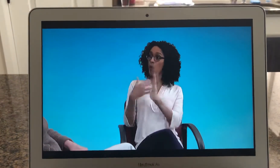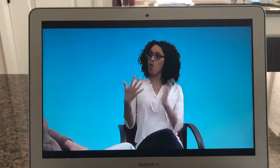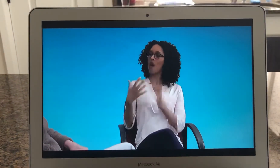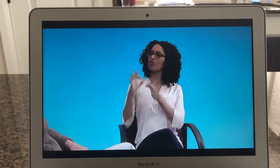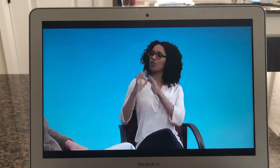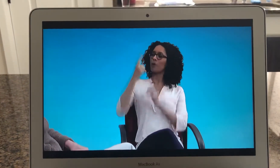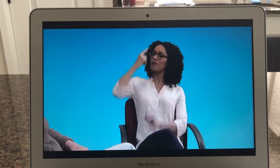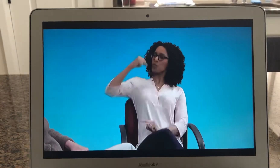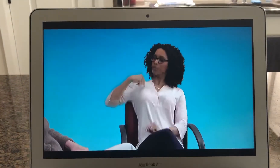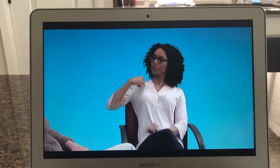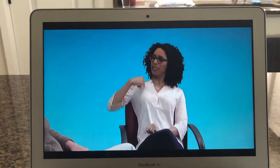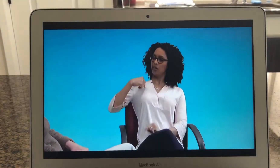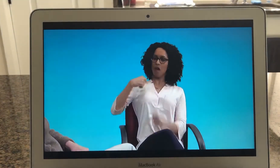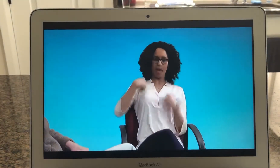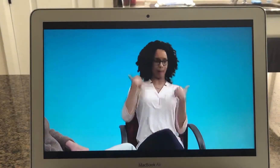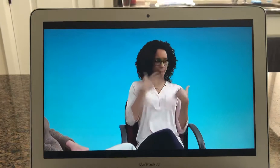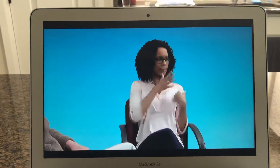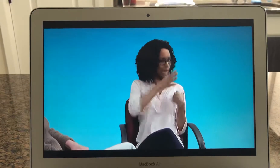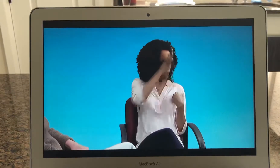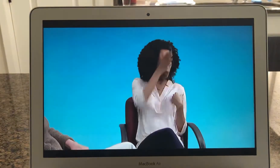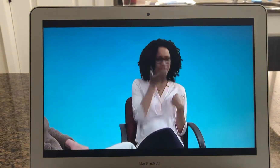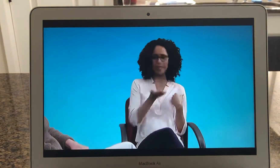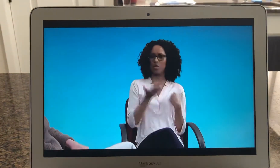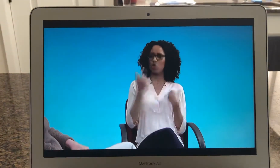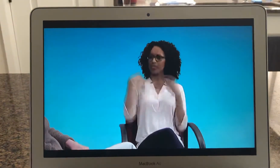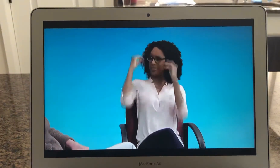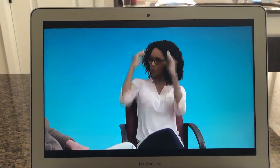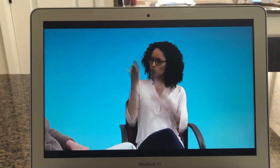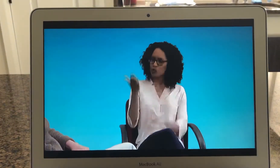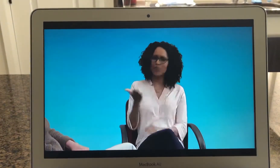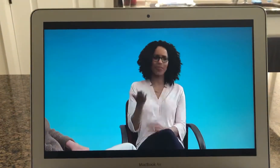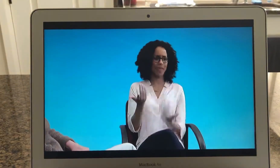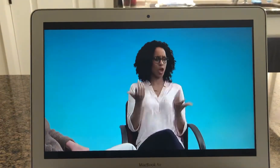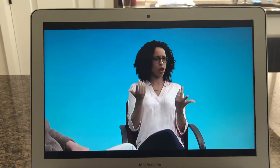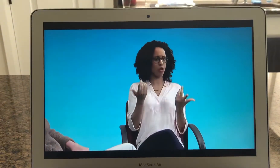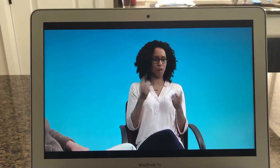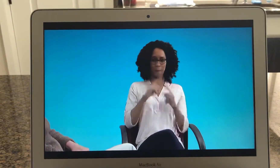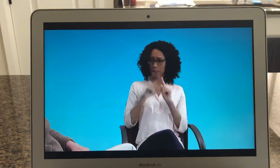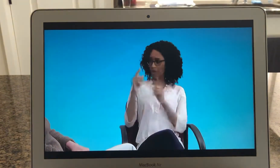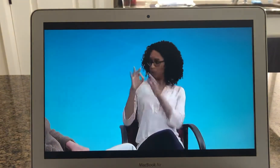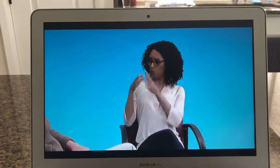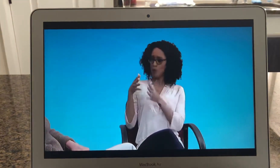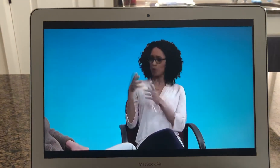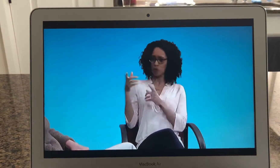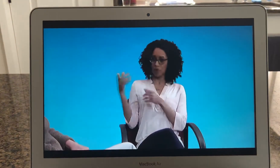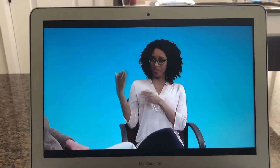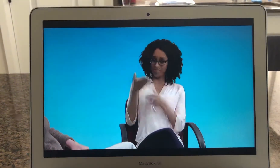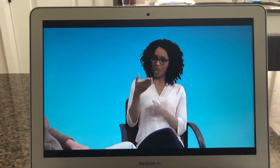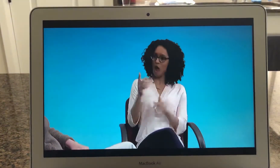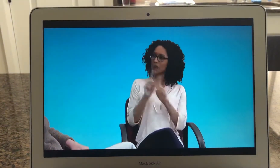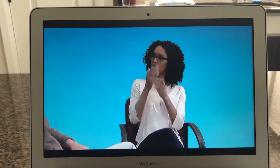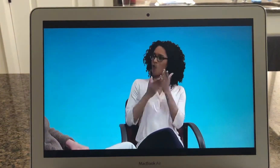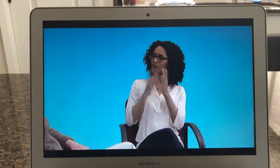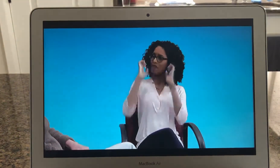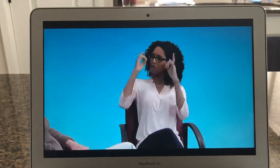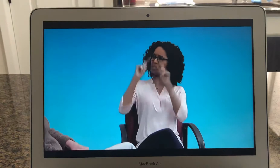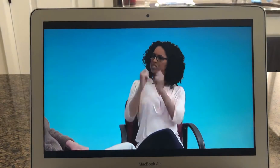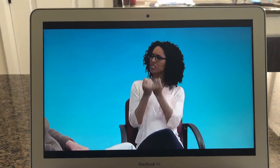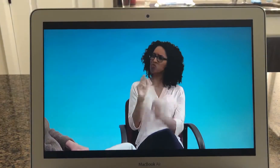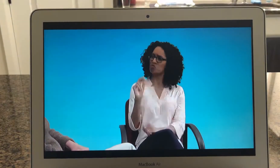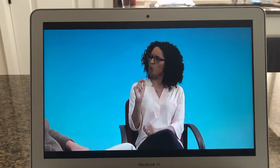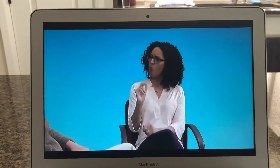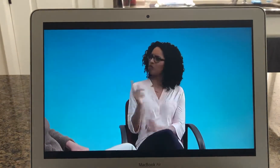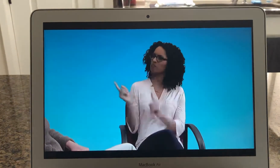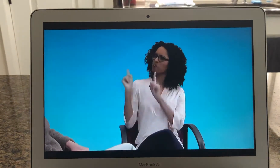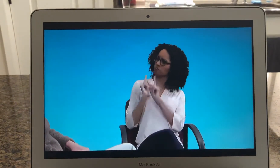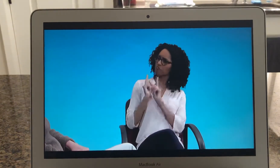had one. The role was for me. I had my parents there, my teacher was there, but the interpreter was there,